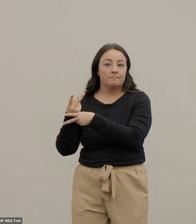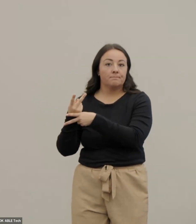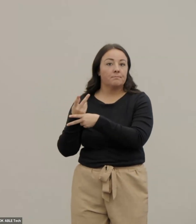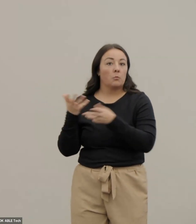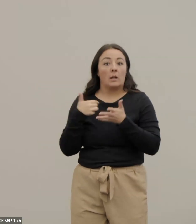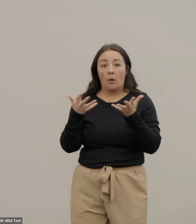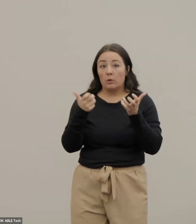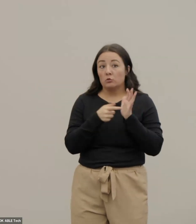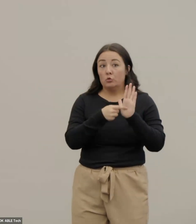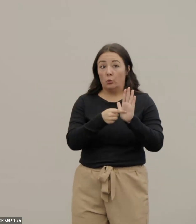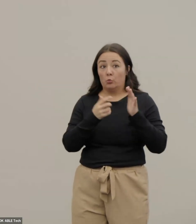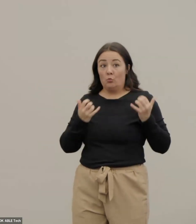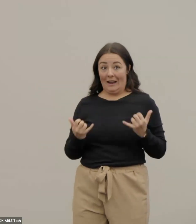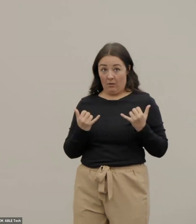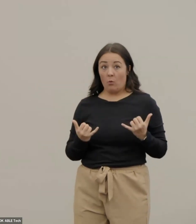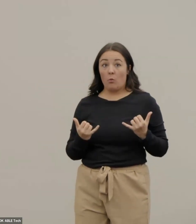And what I want to show you now